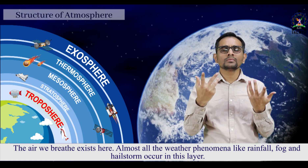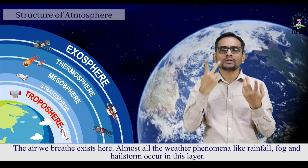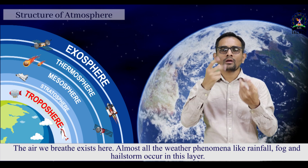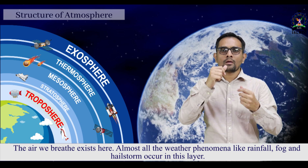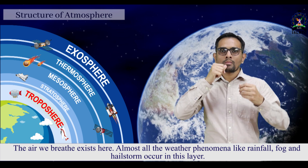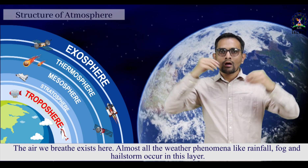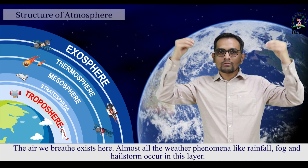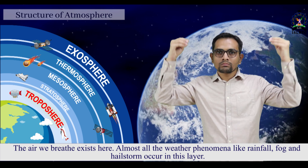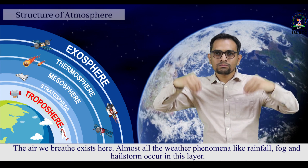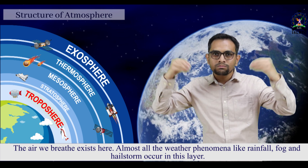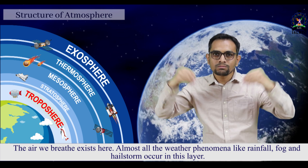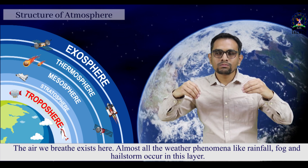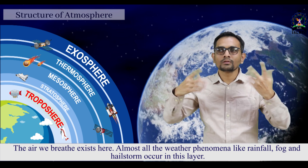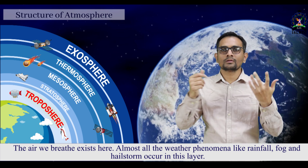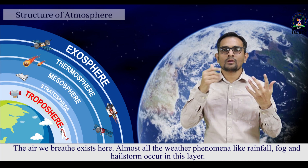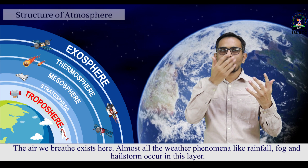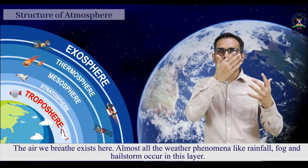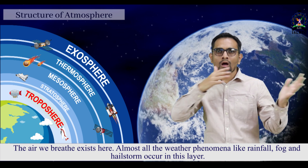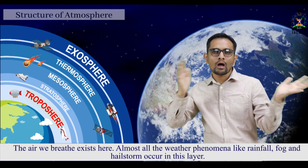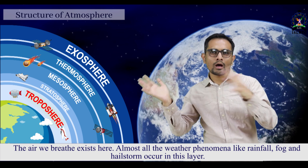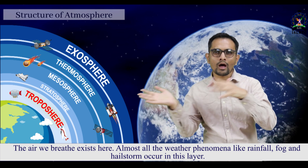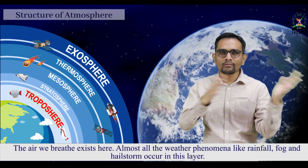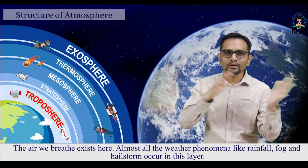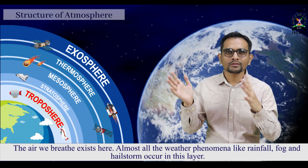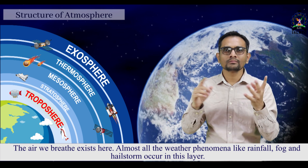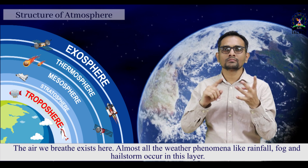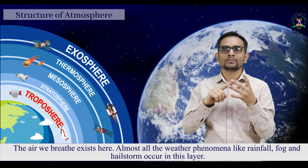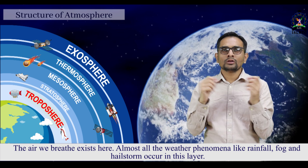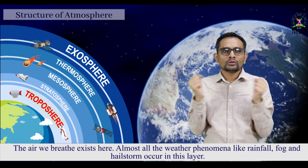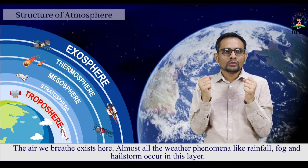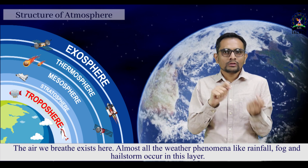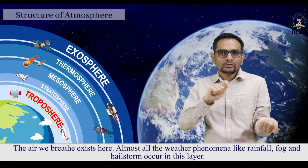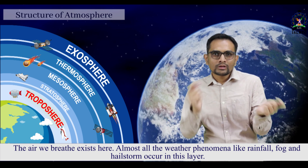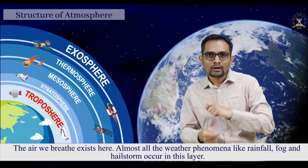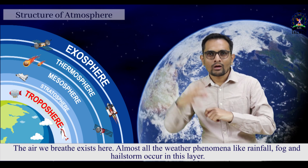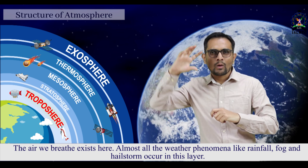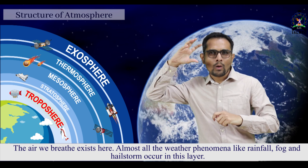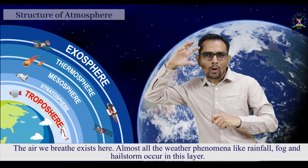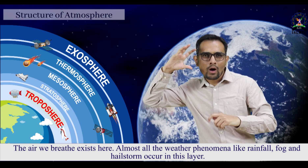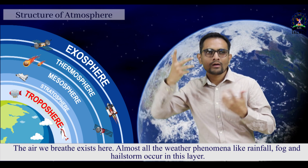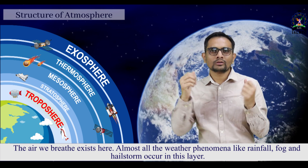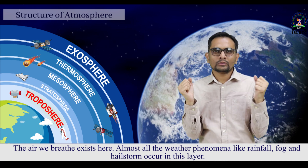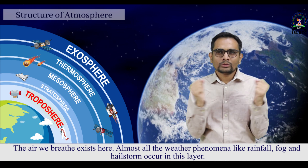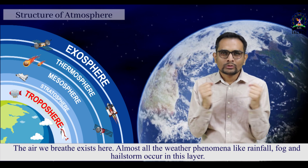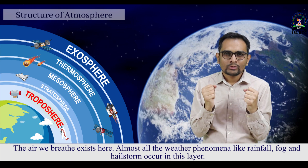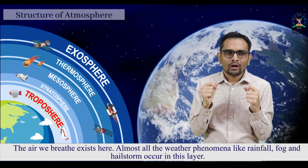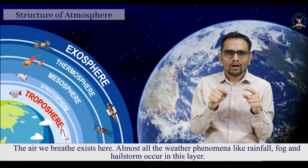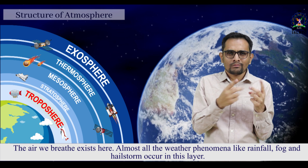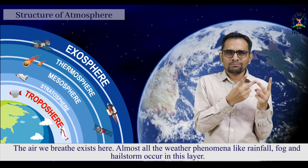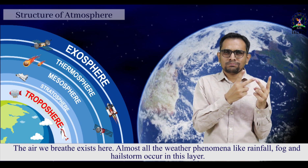The air we breathe exists here. Almost all the weather phenomena like rainfall, fog,